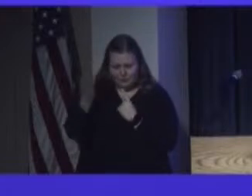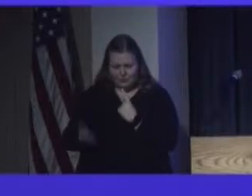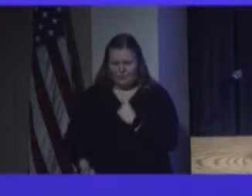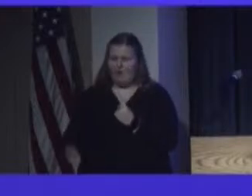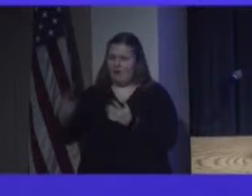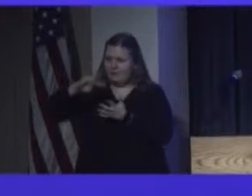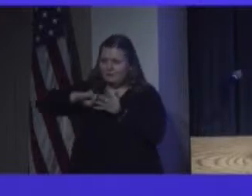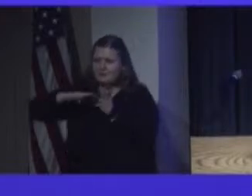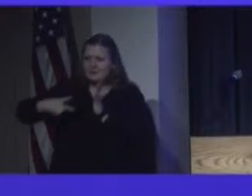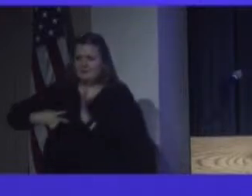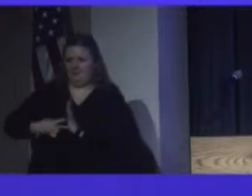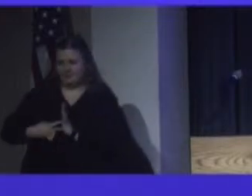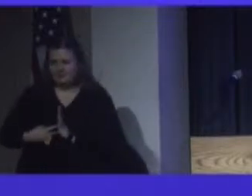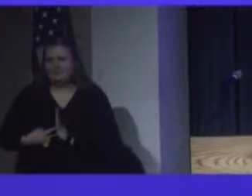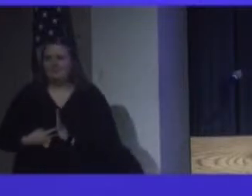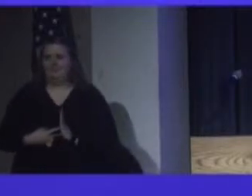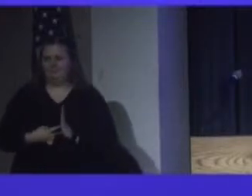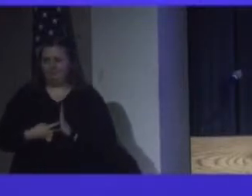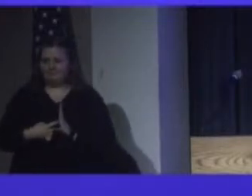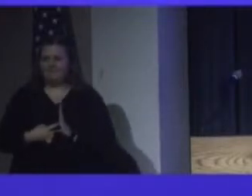that you are the